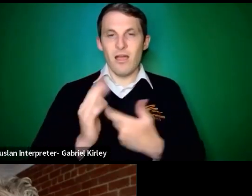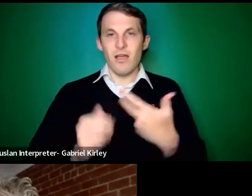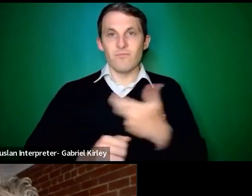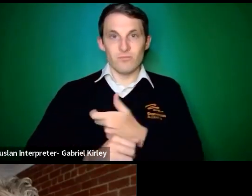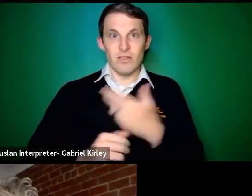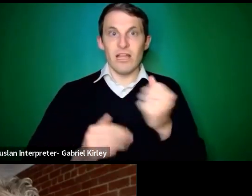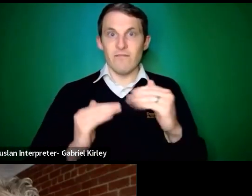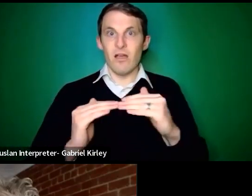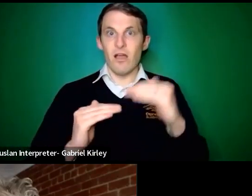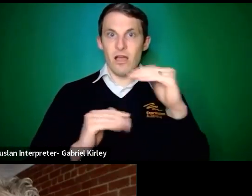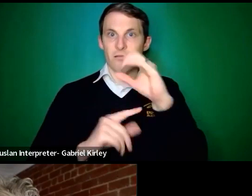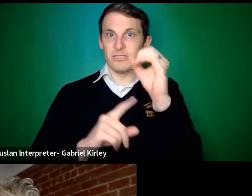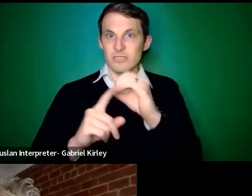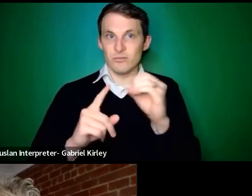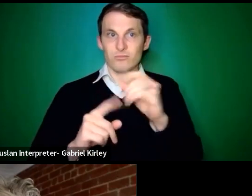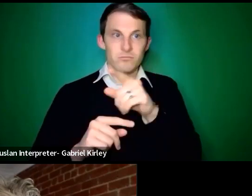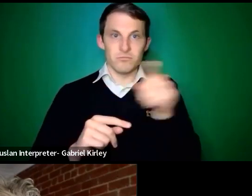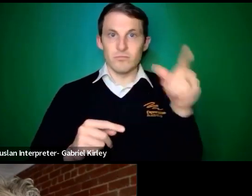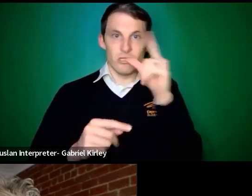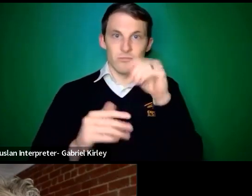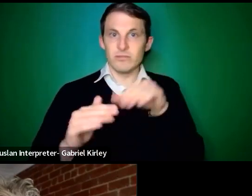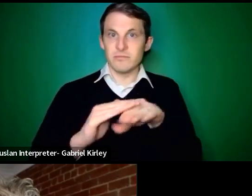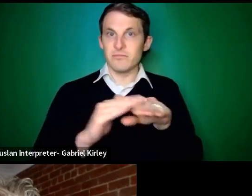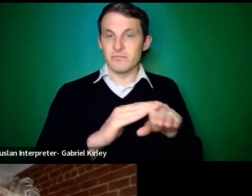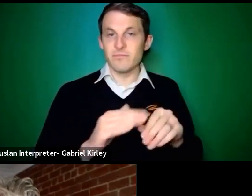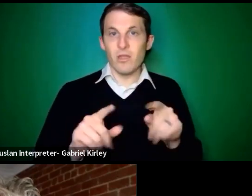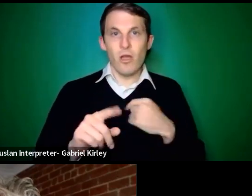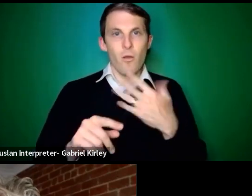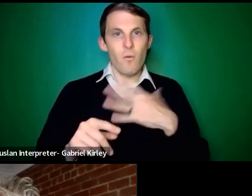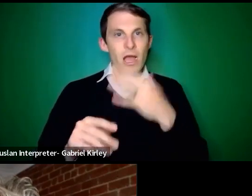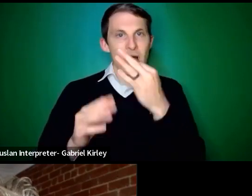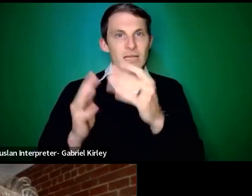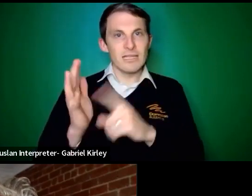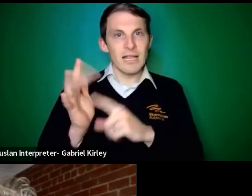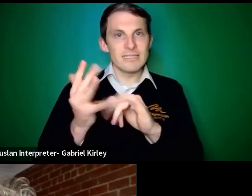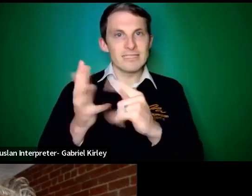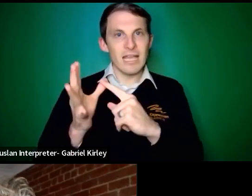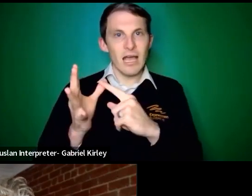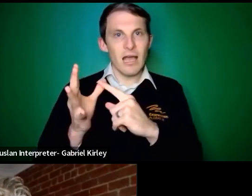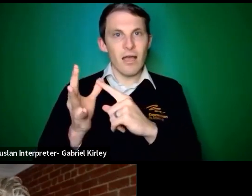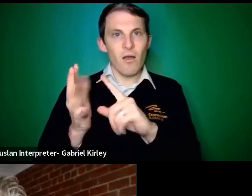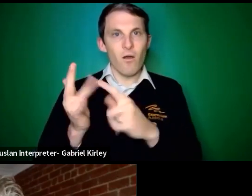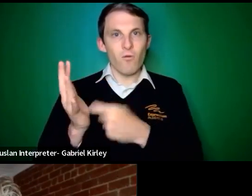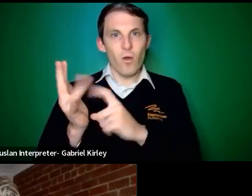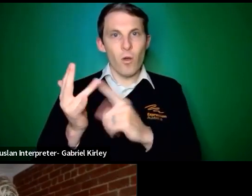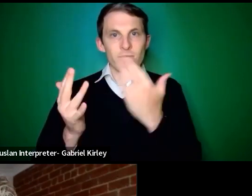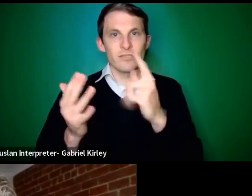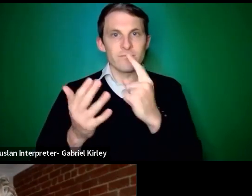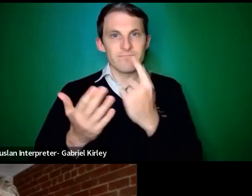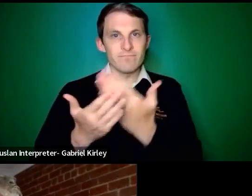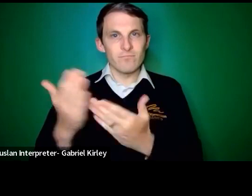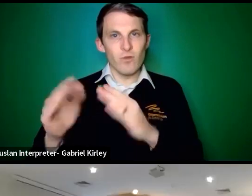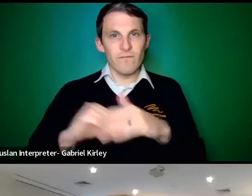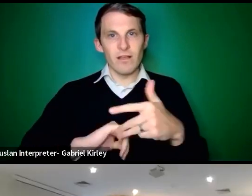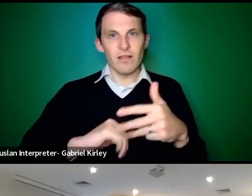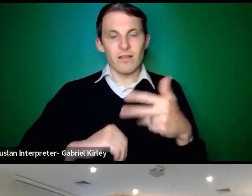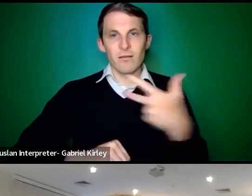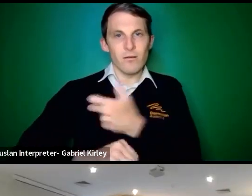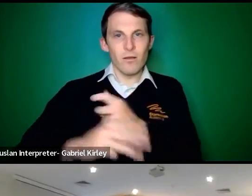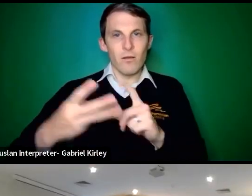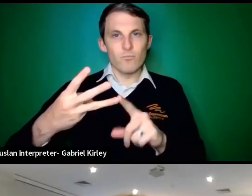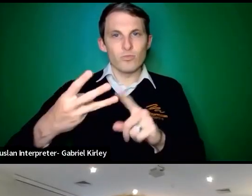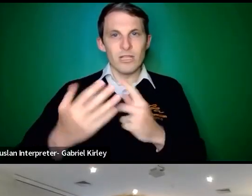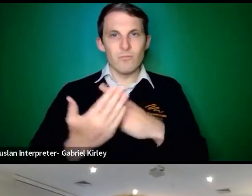eligible populations. And I might just ask Lisa Oro, how are we going with our booster program and